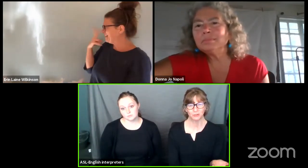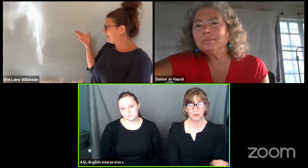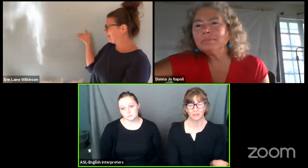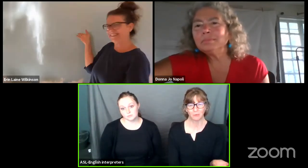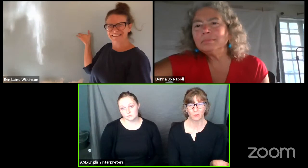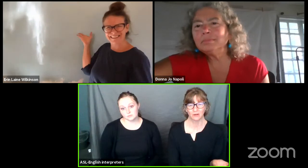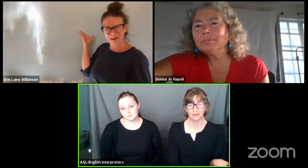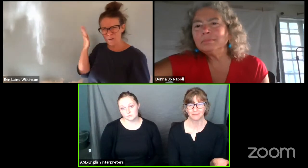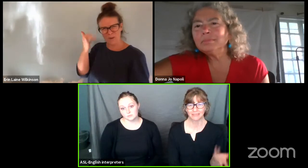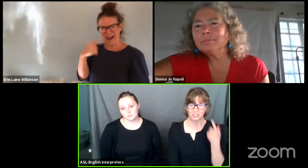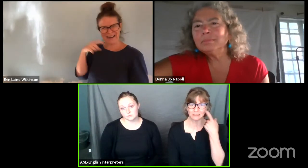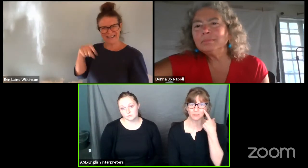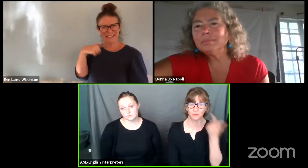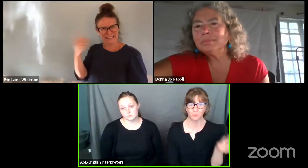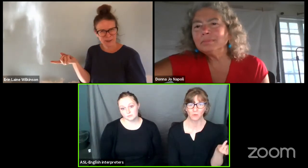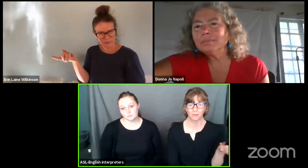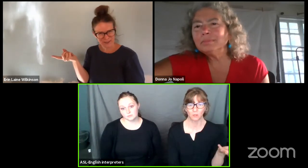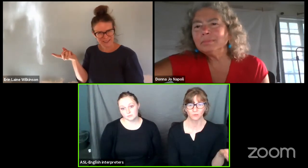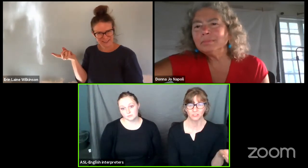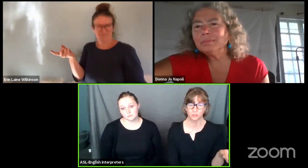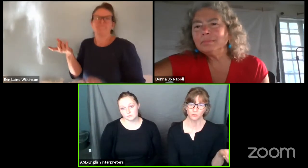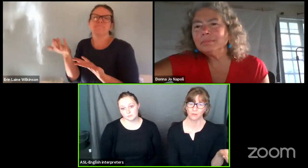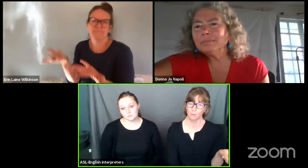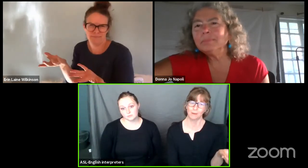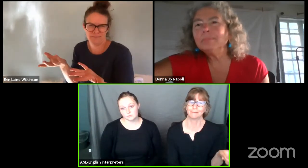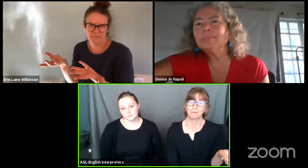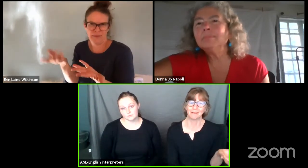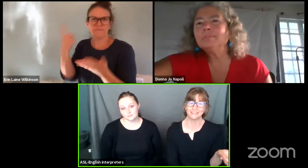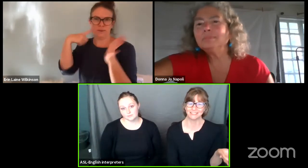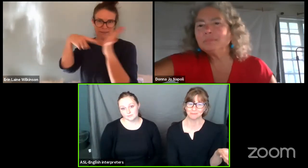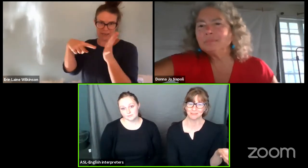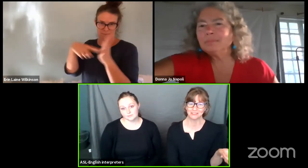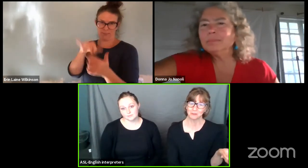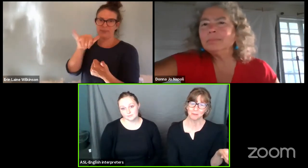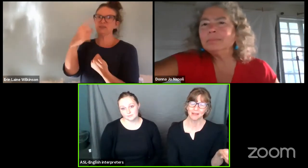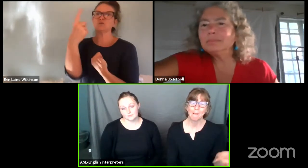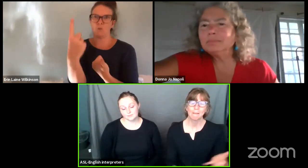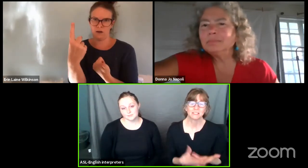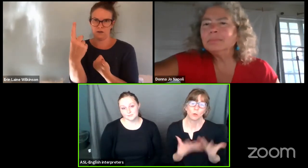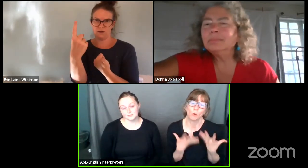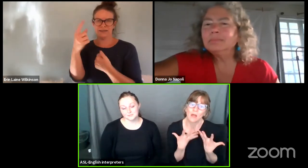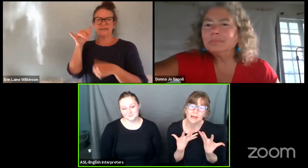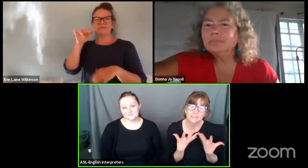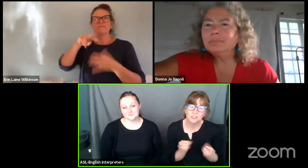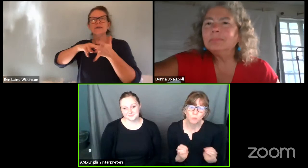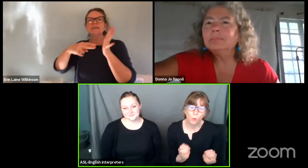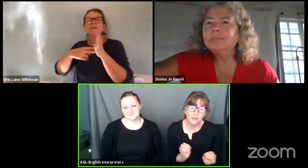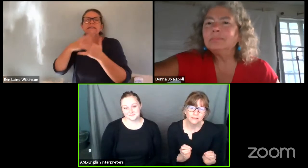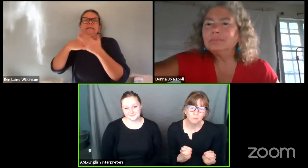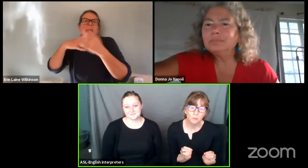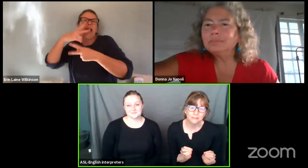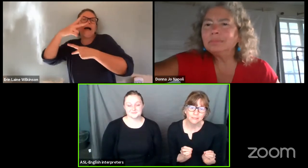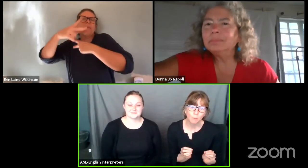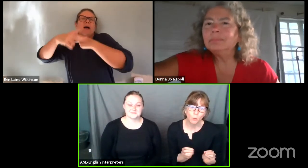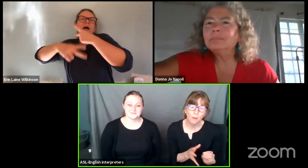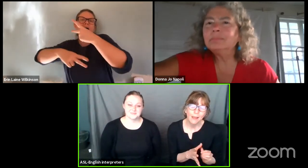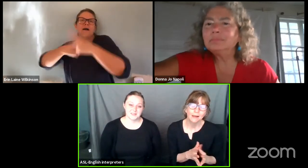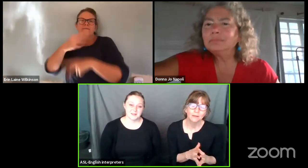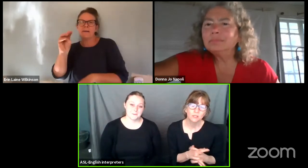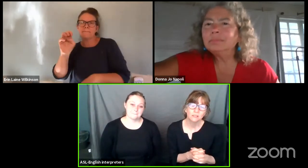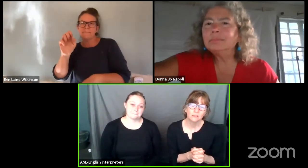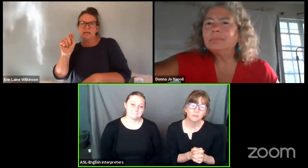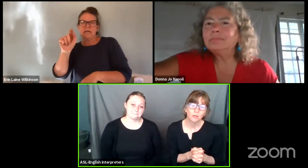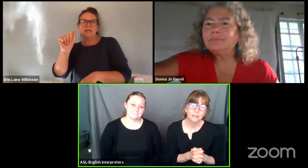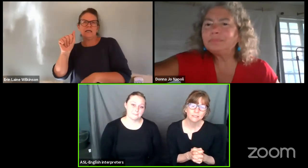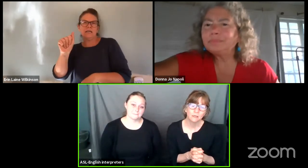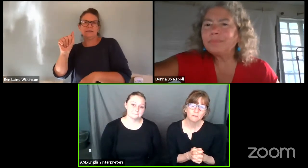she just drew on the board. I mean, can't she see with her own eyeballs what she drew on the board? Why did she ask me to describe it? So that's just one simple example. And